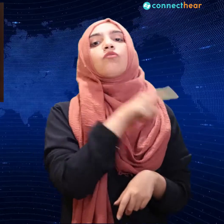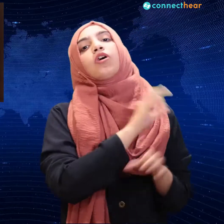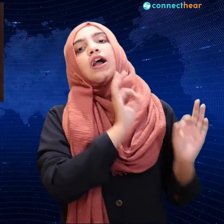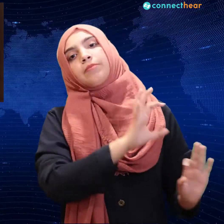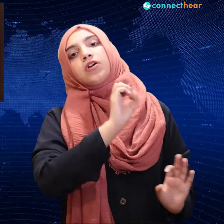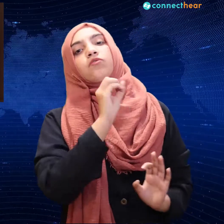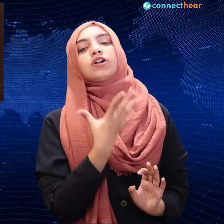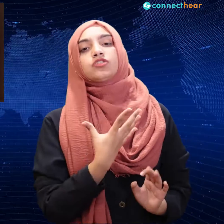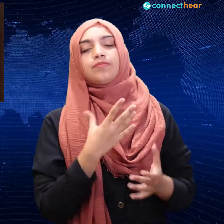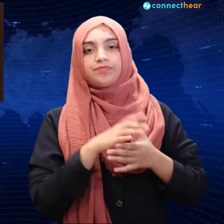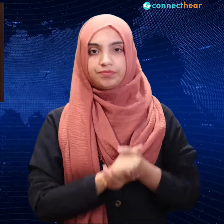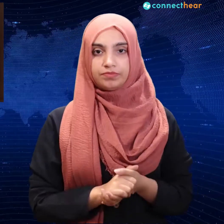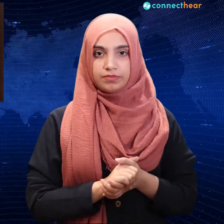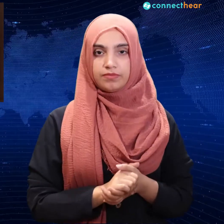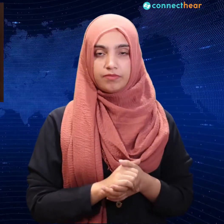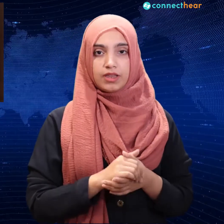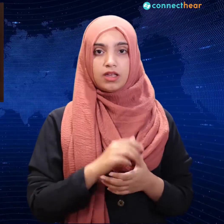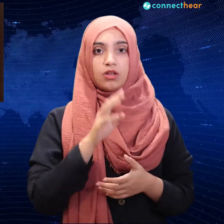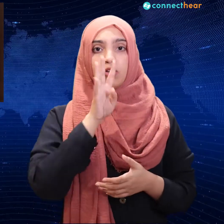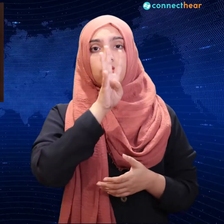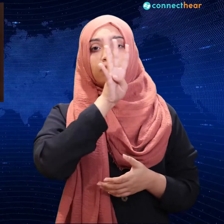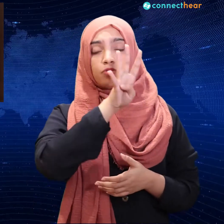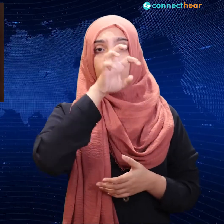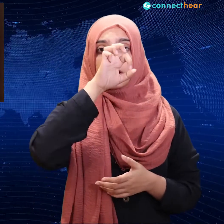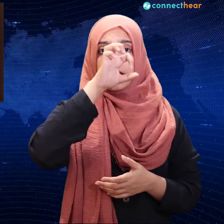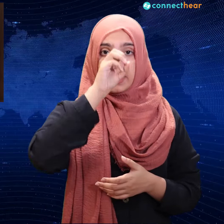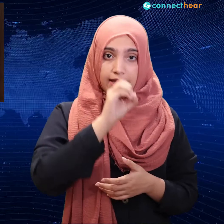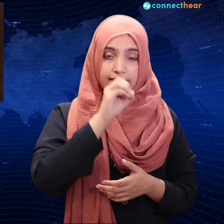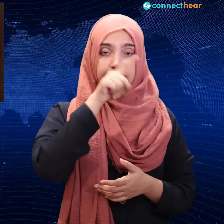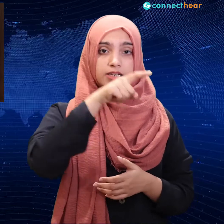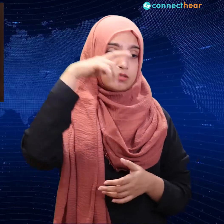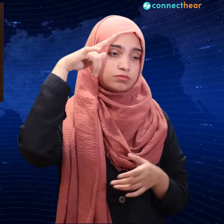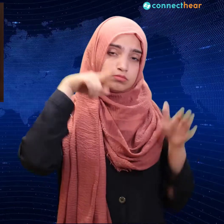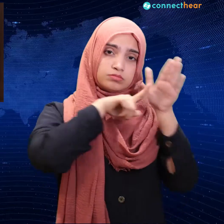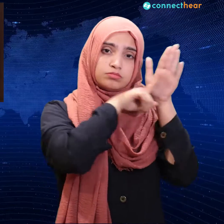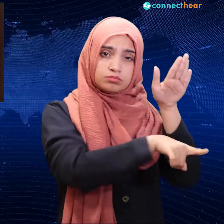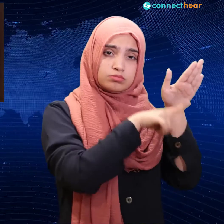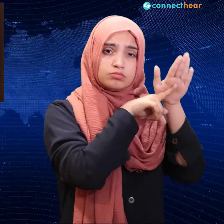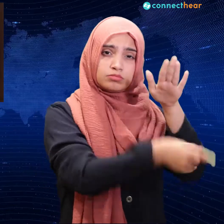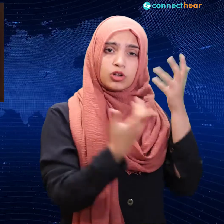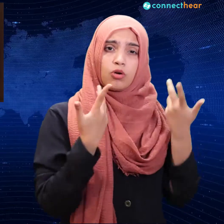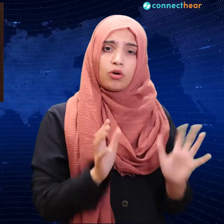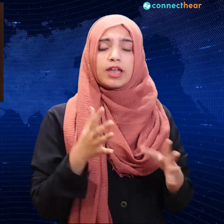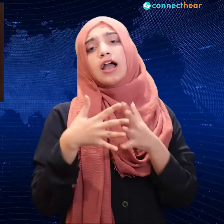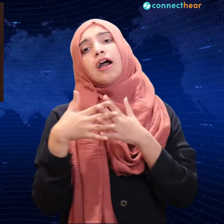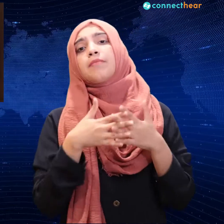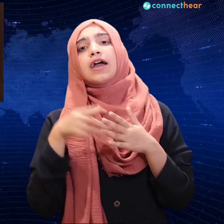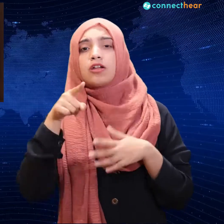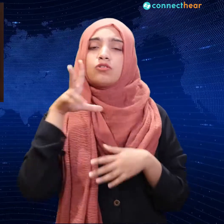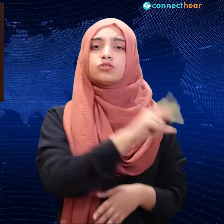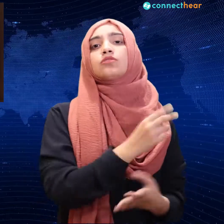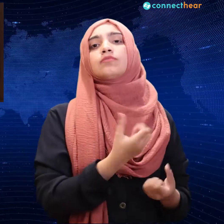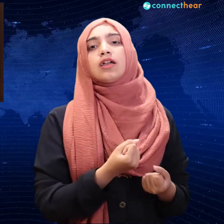they must also know, there were 480 drone attacks by the US in Pakistan. Only time a